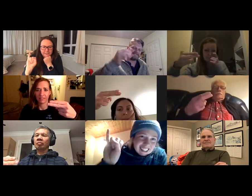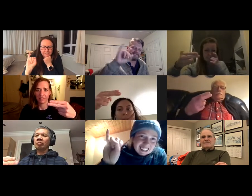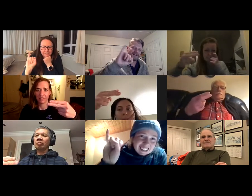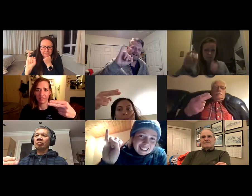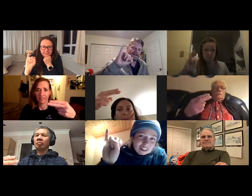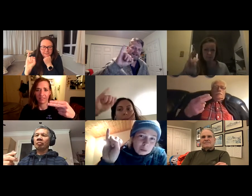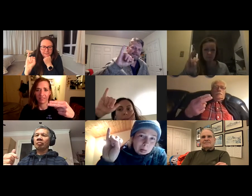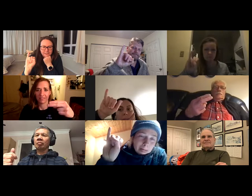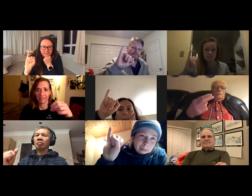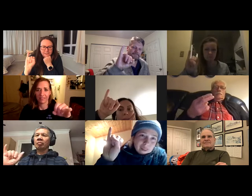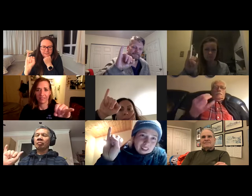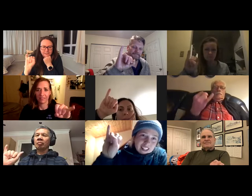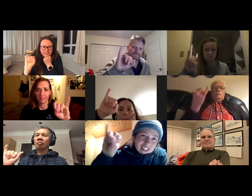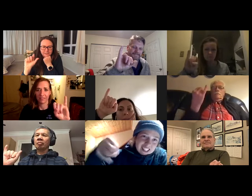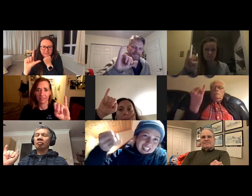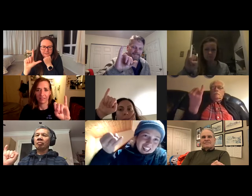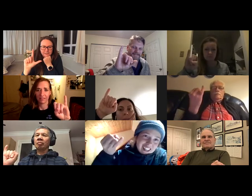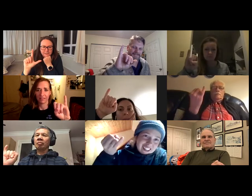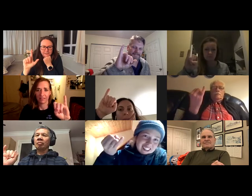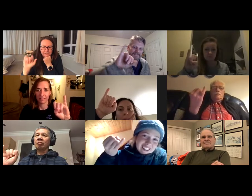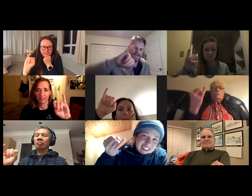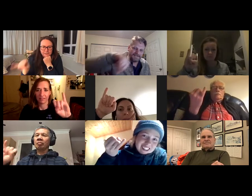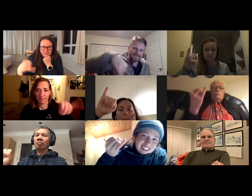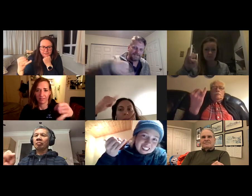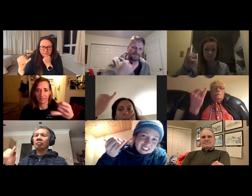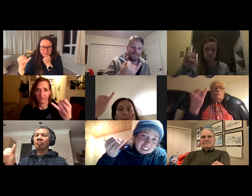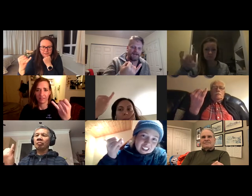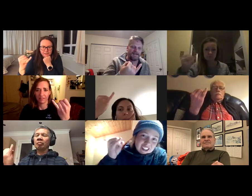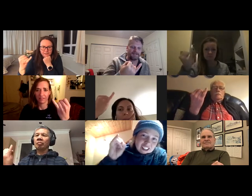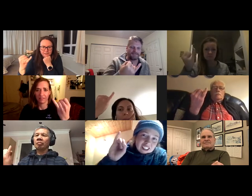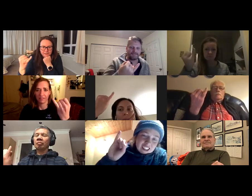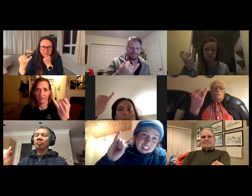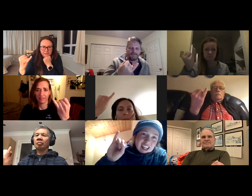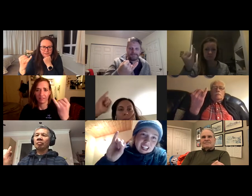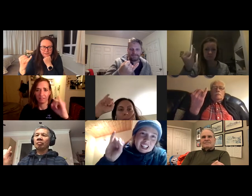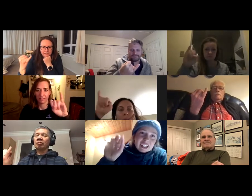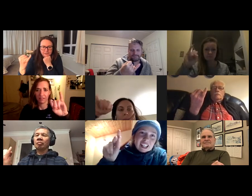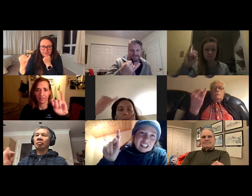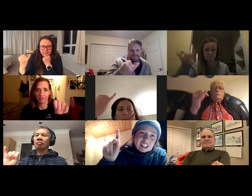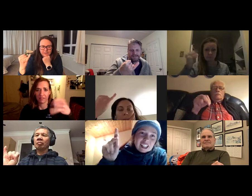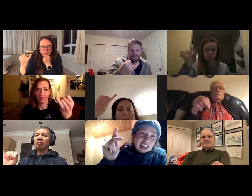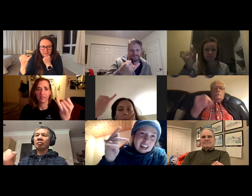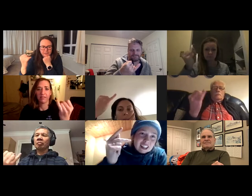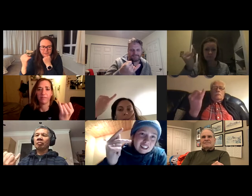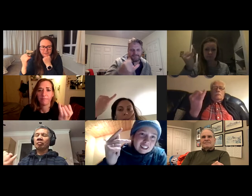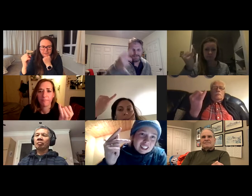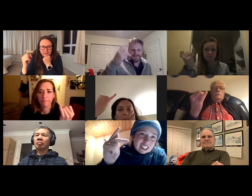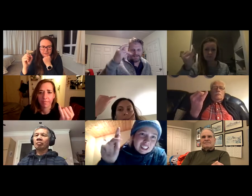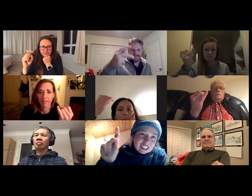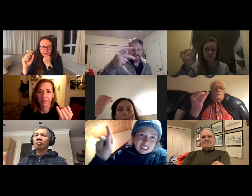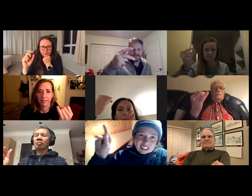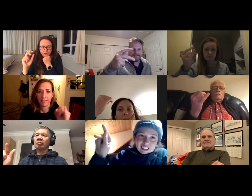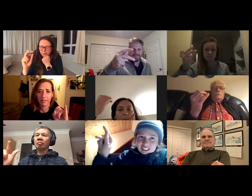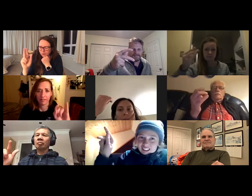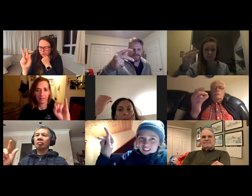I. Yep. And J. J is just a sweep of the I. Yeah. Beautiful. And then K looks like